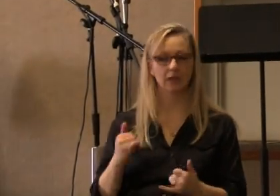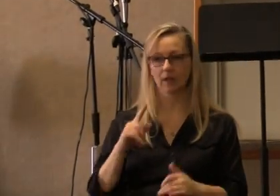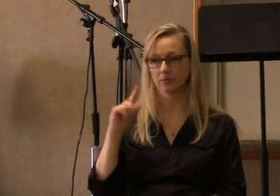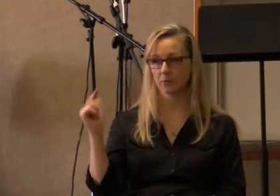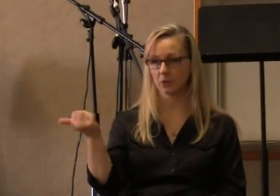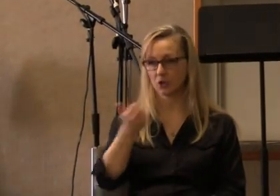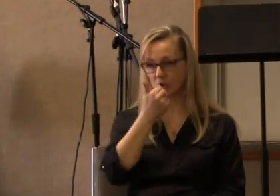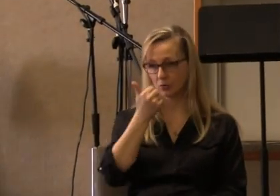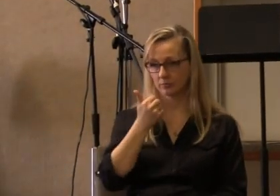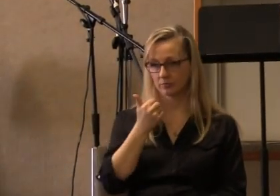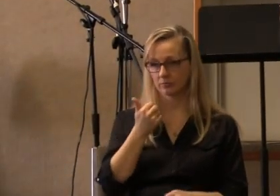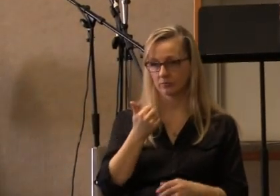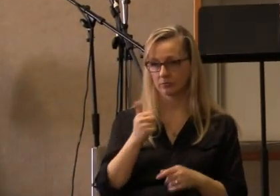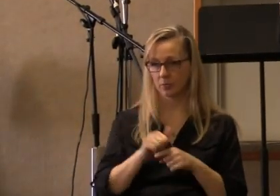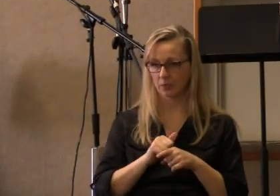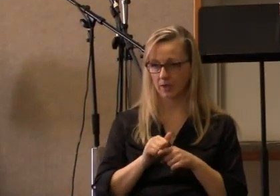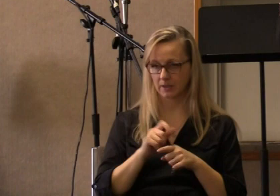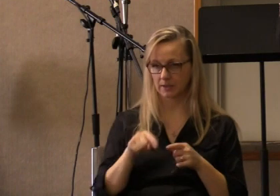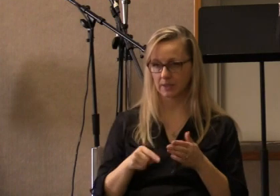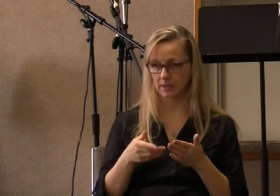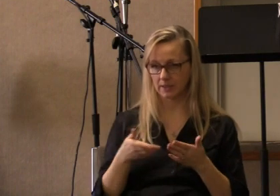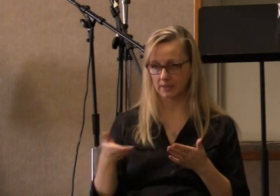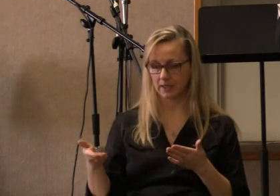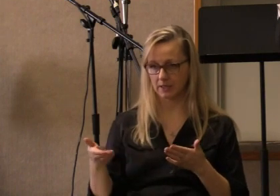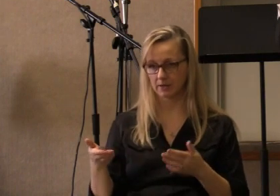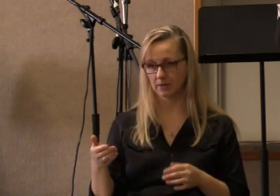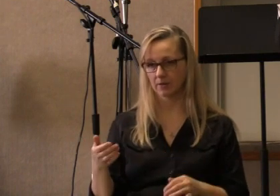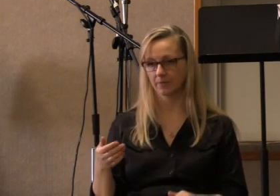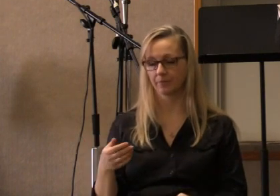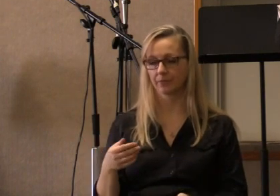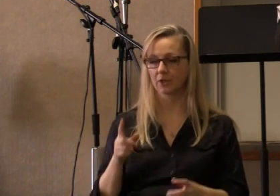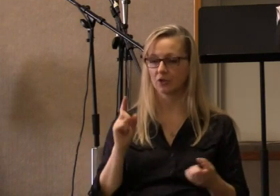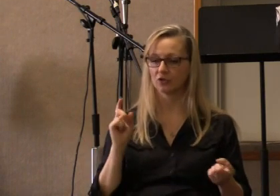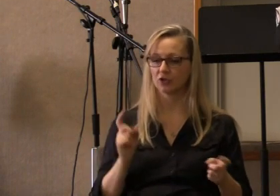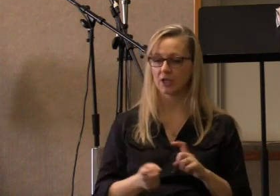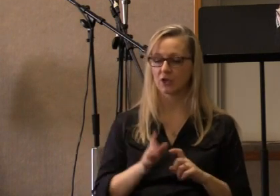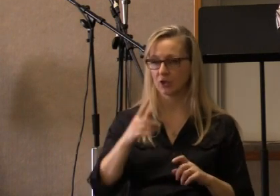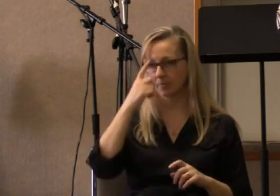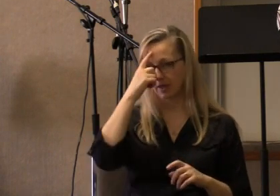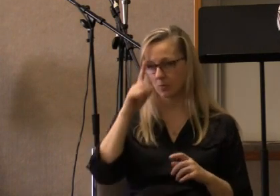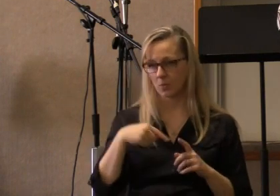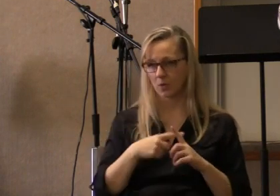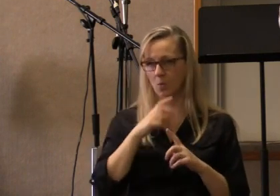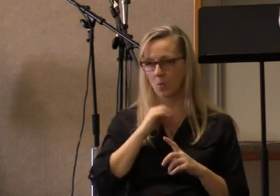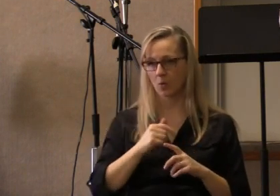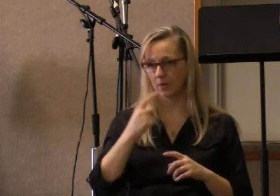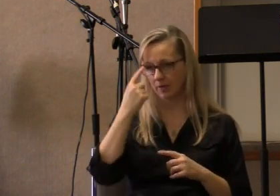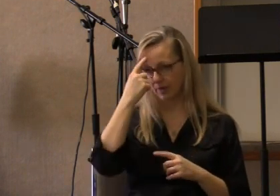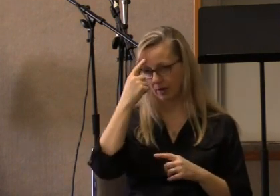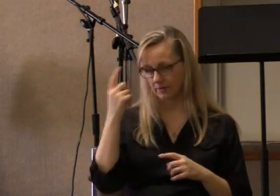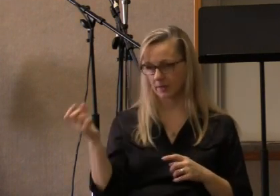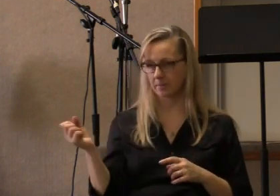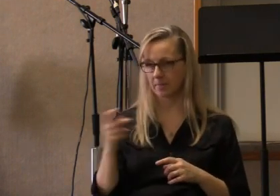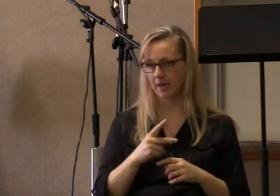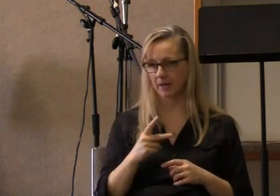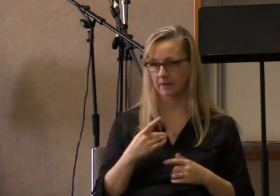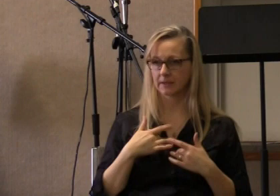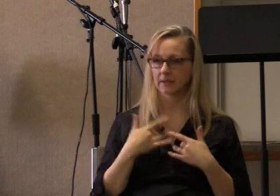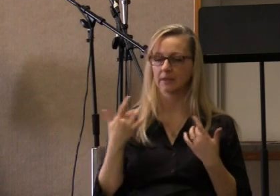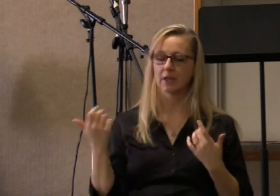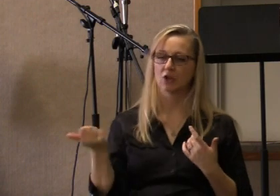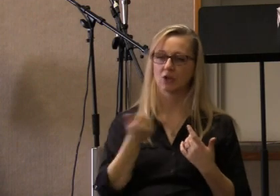Keep with it. Break the strongholds down. Change your mind. When the old thoughts come back, delight yourself in